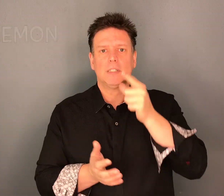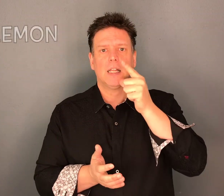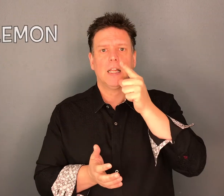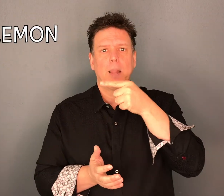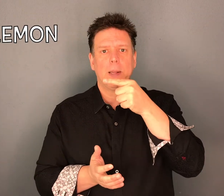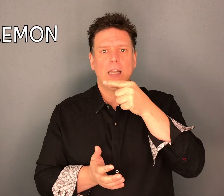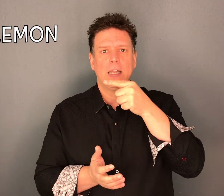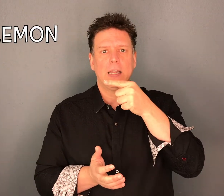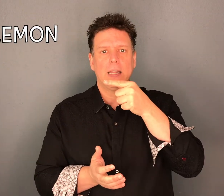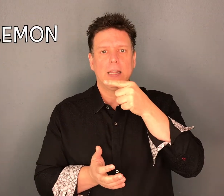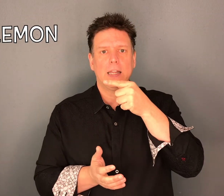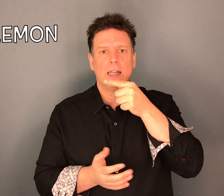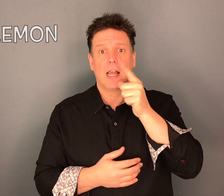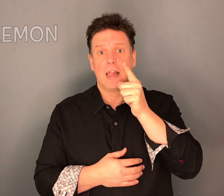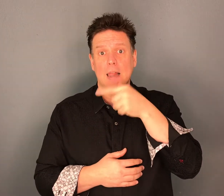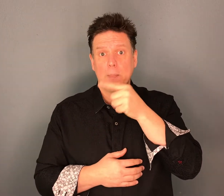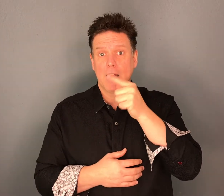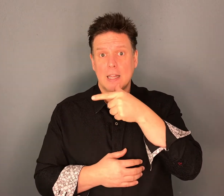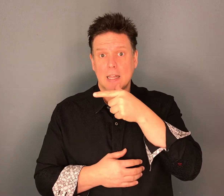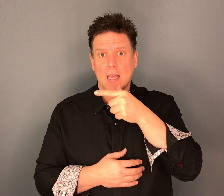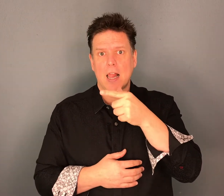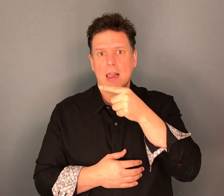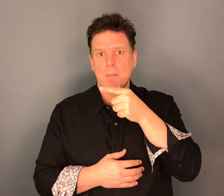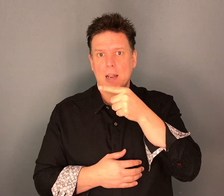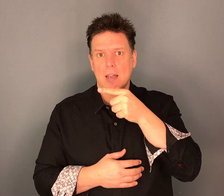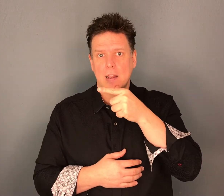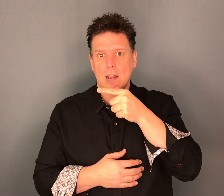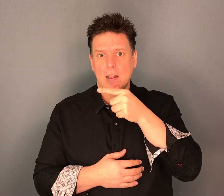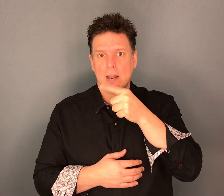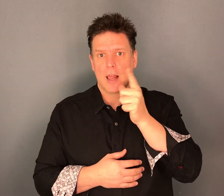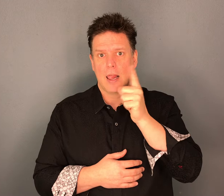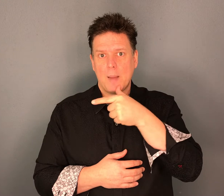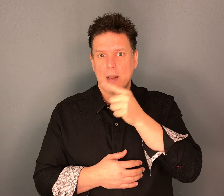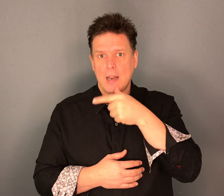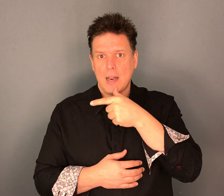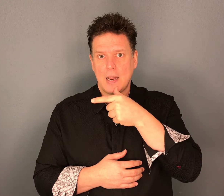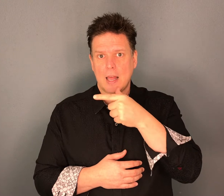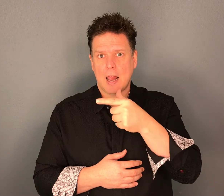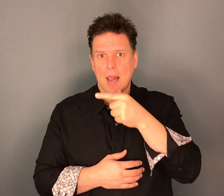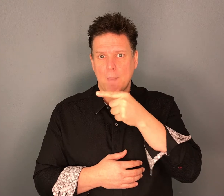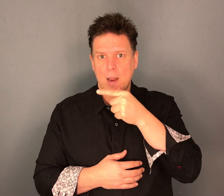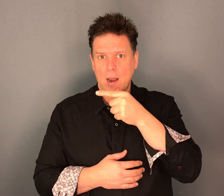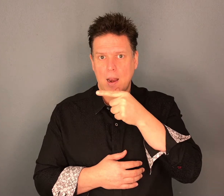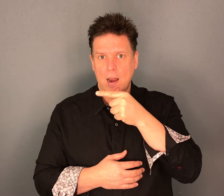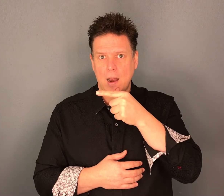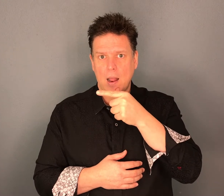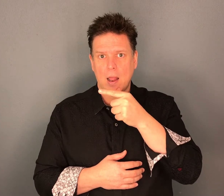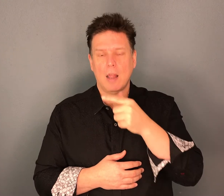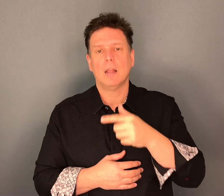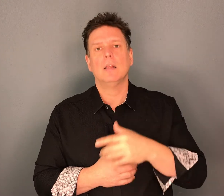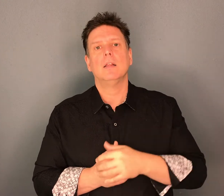We usually just see orange by itself. Then there's lemon. There's a couple of different ways you'll see it.